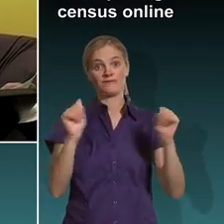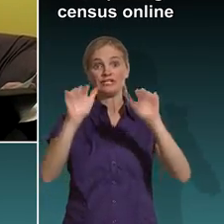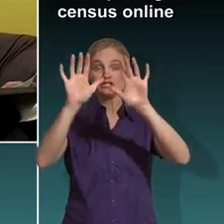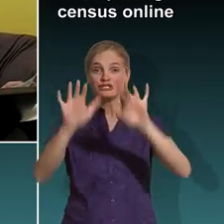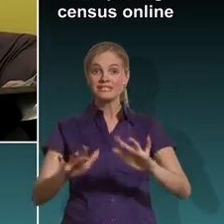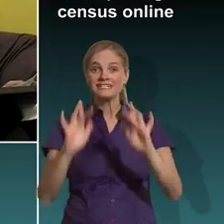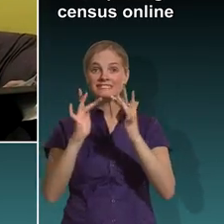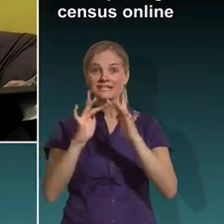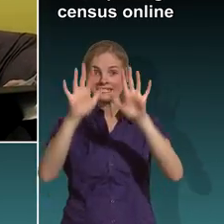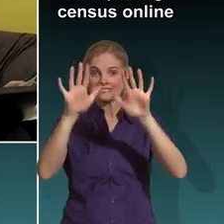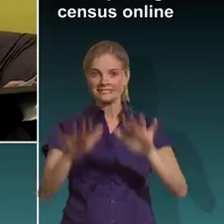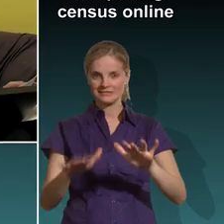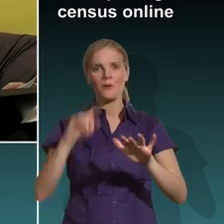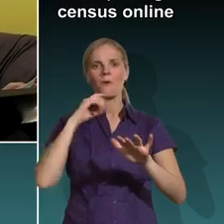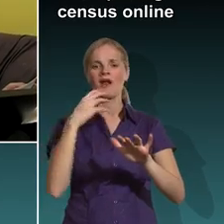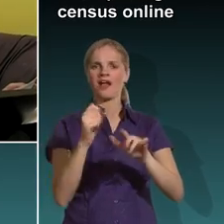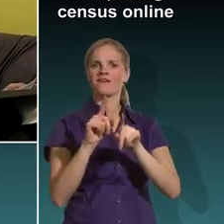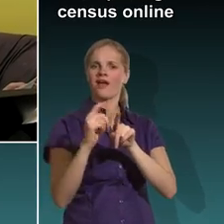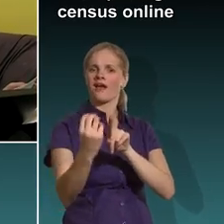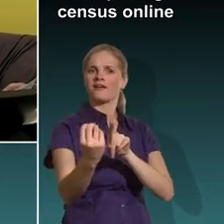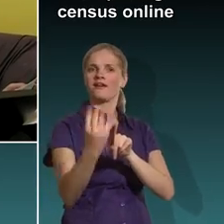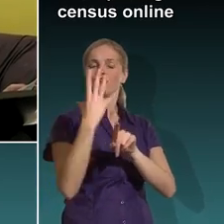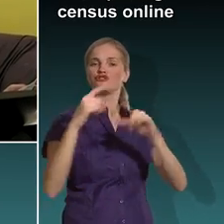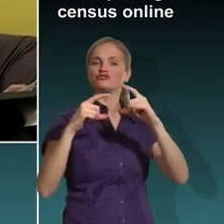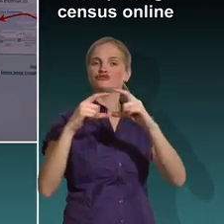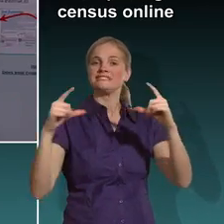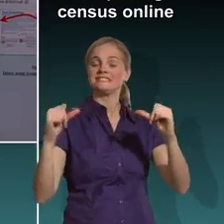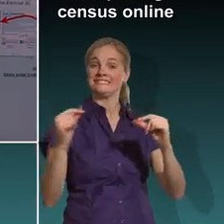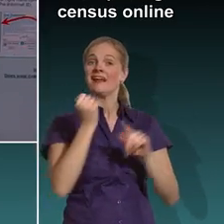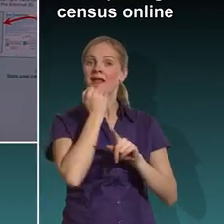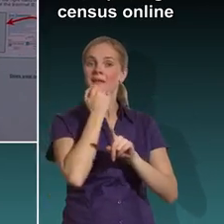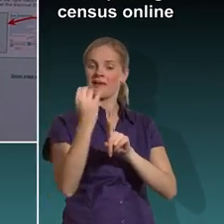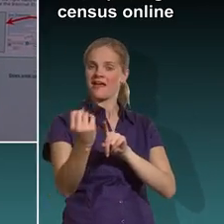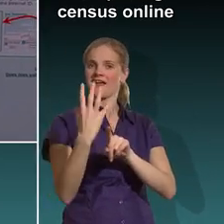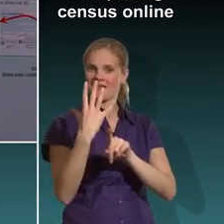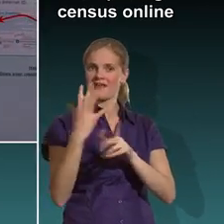your information online, a receipt will pop up with a number.